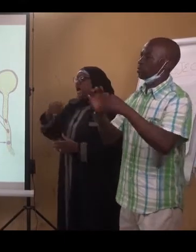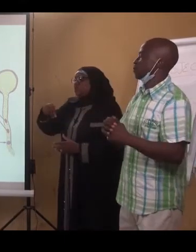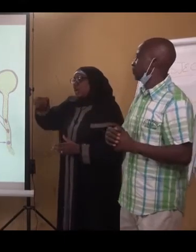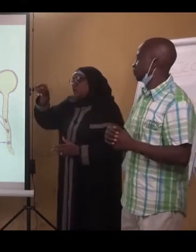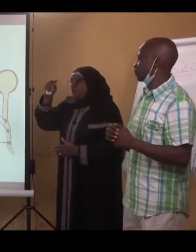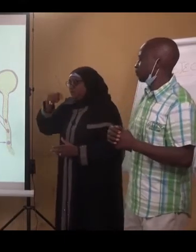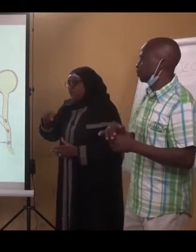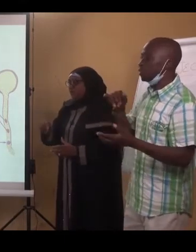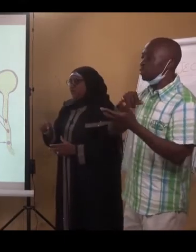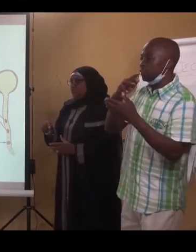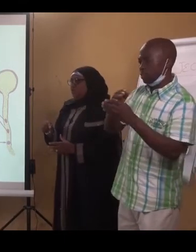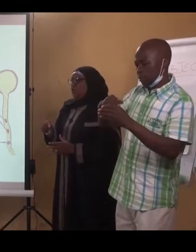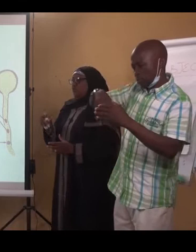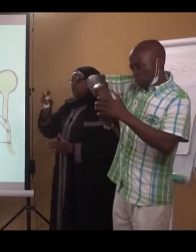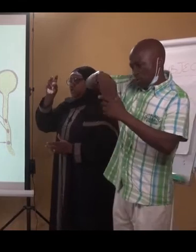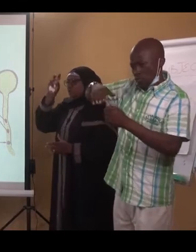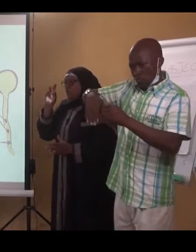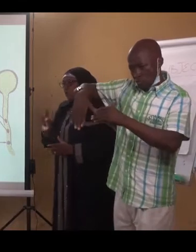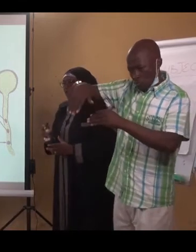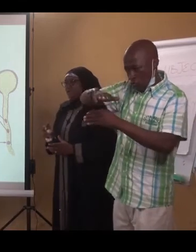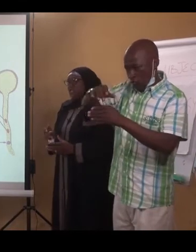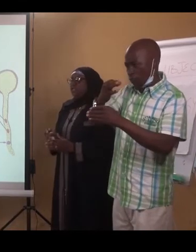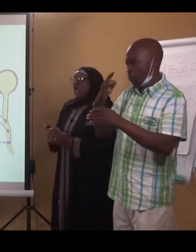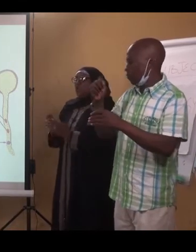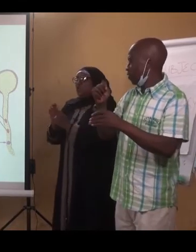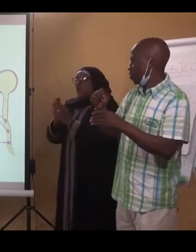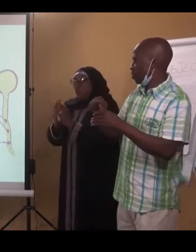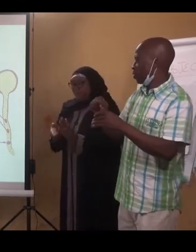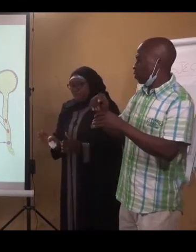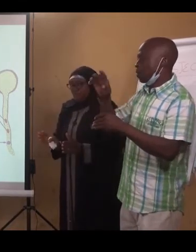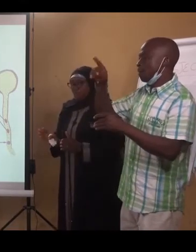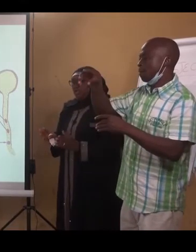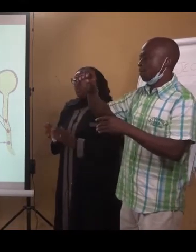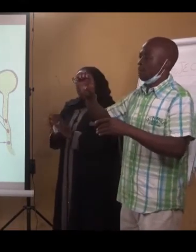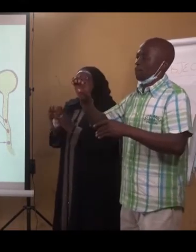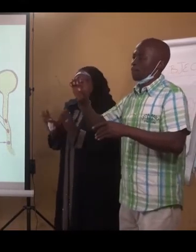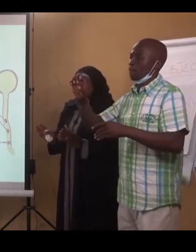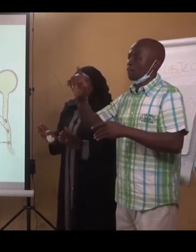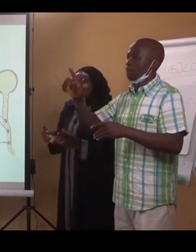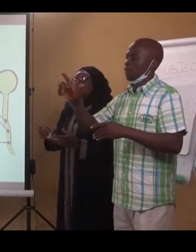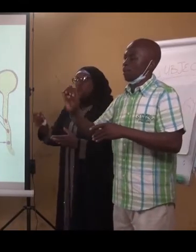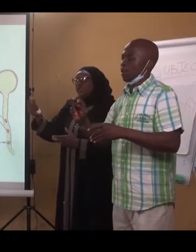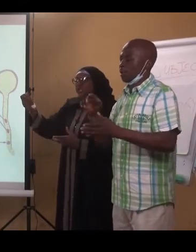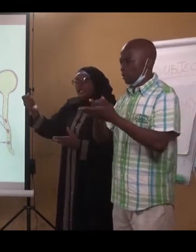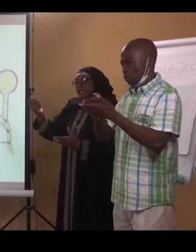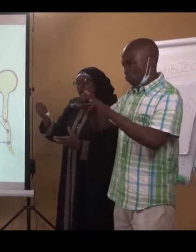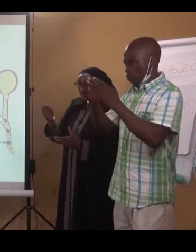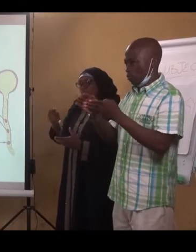outer covering of the pollen that will open, or it will burst, to release an